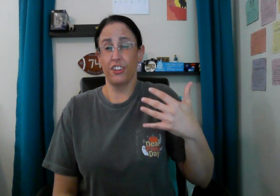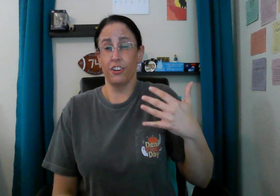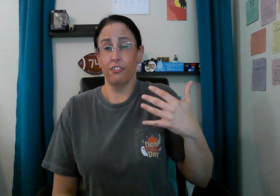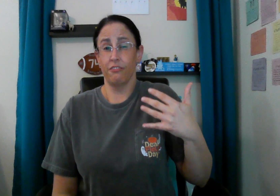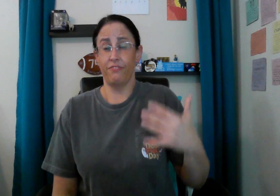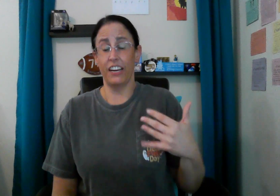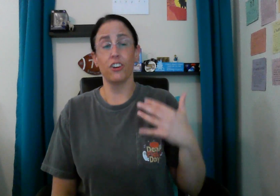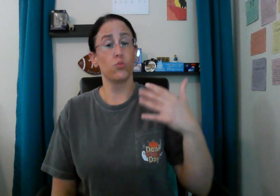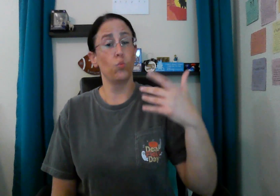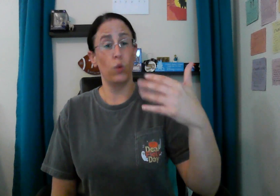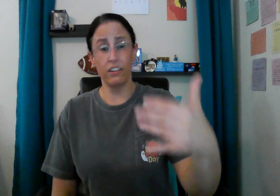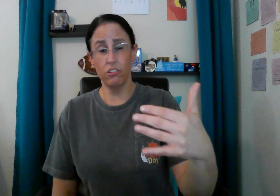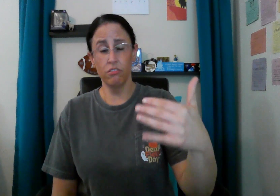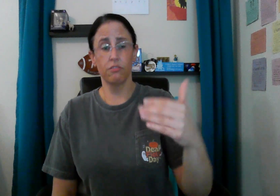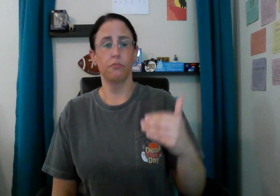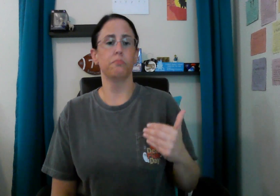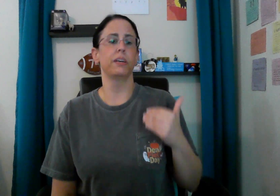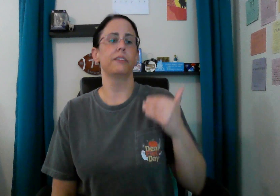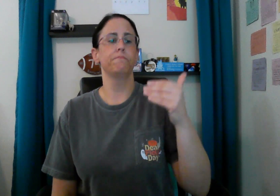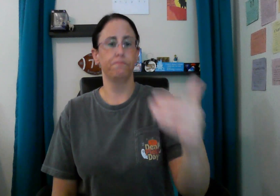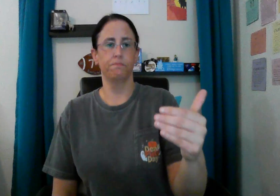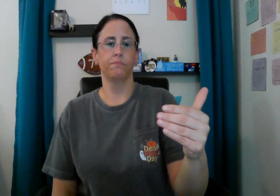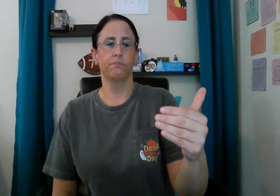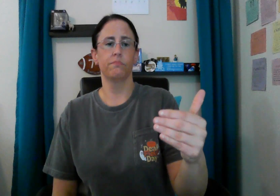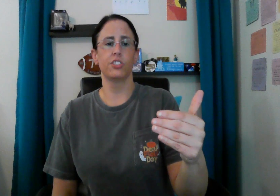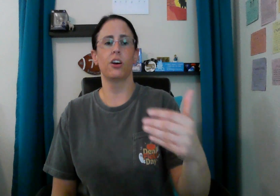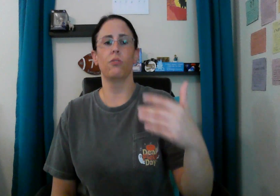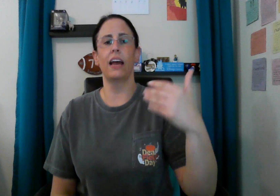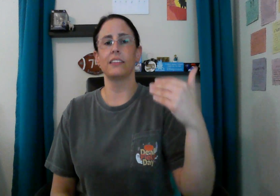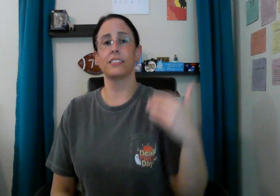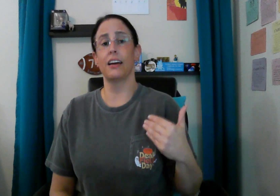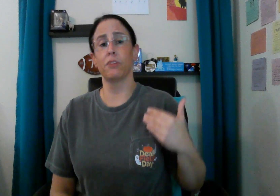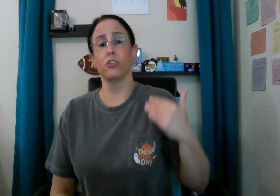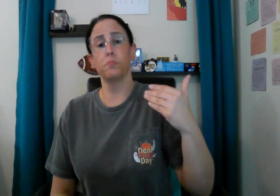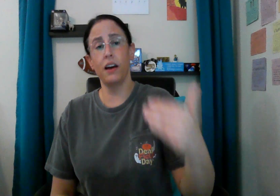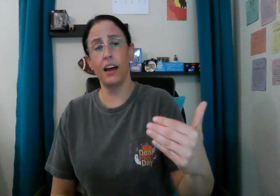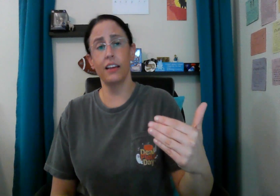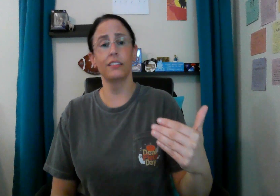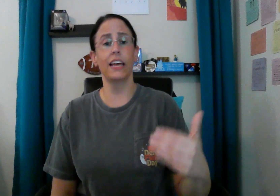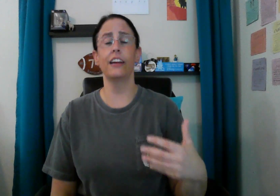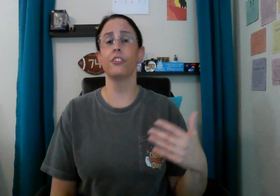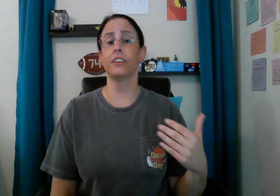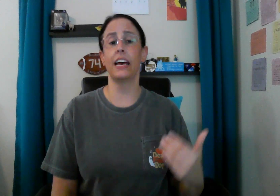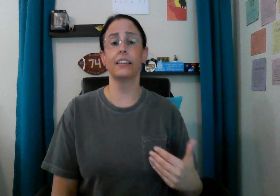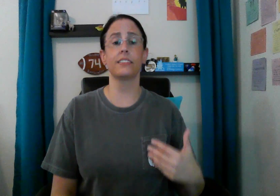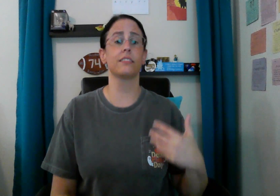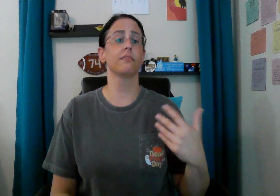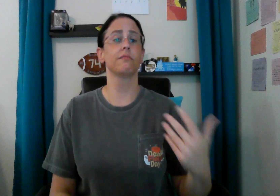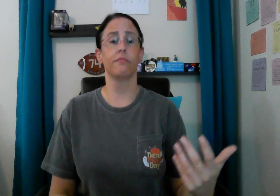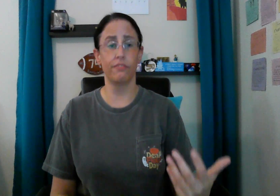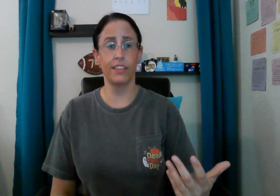their fingers wiggle, but so as time goes by, later, next,